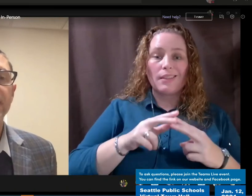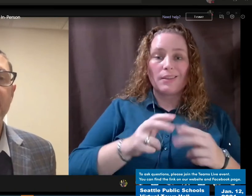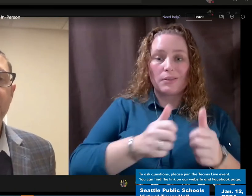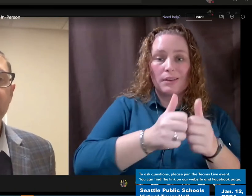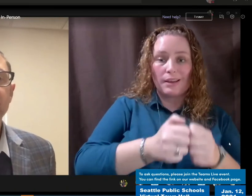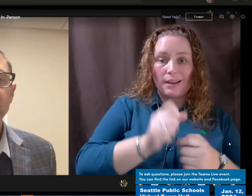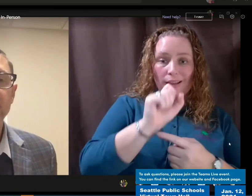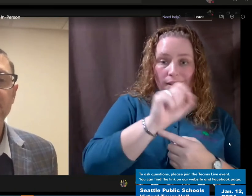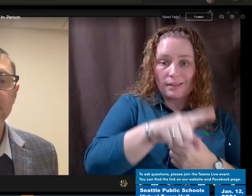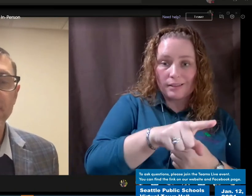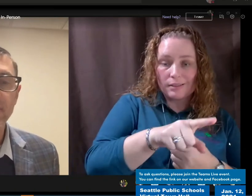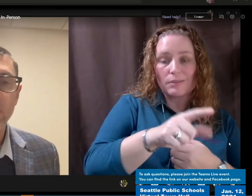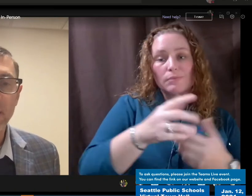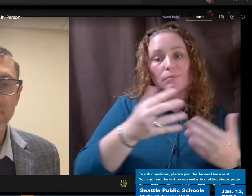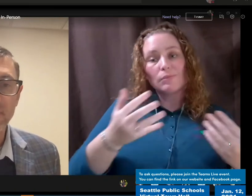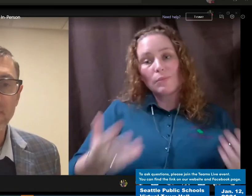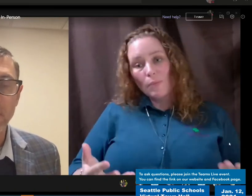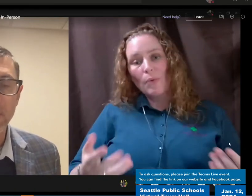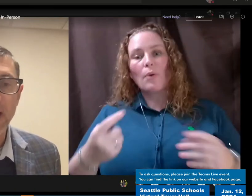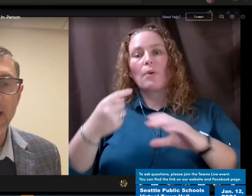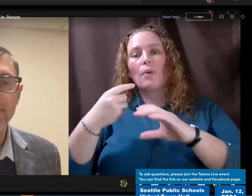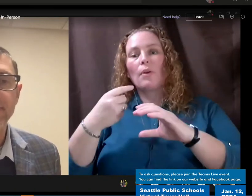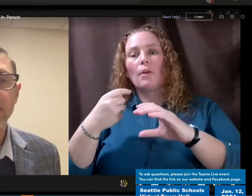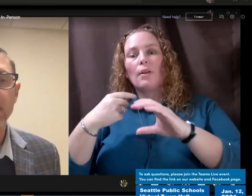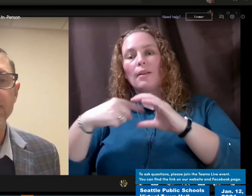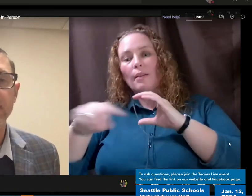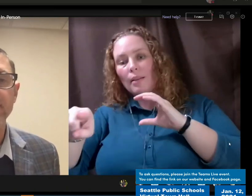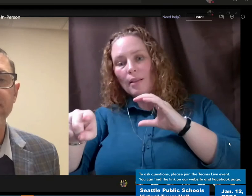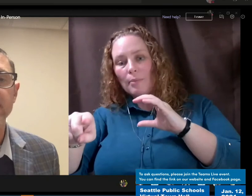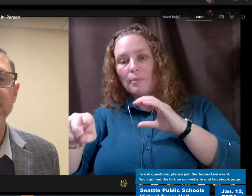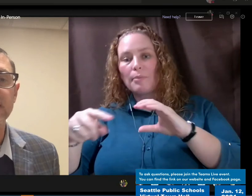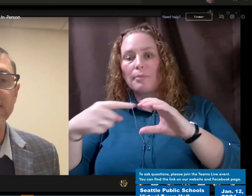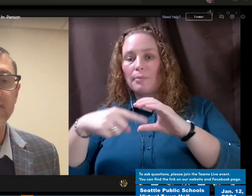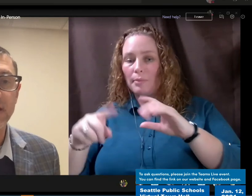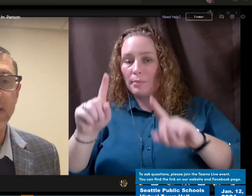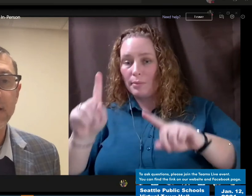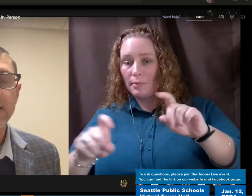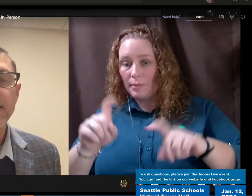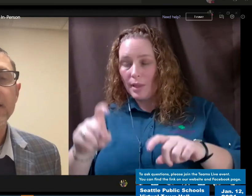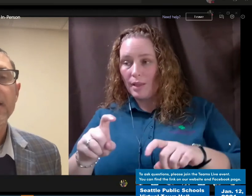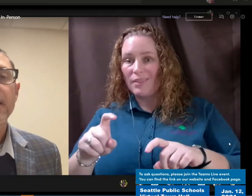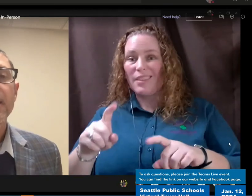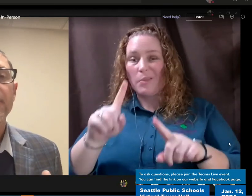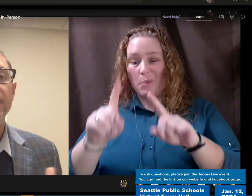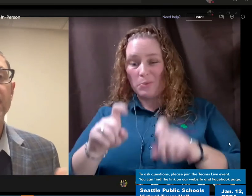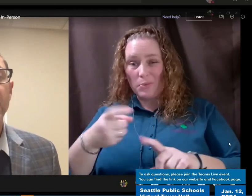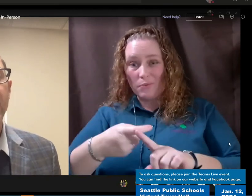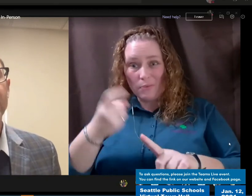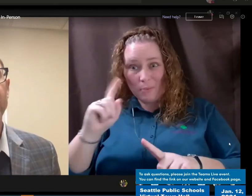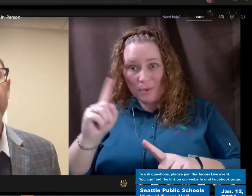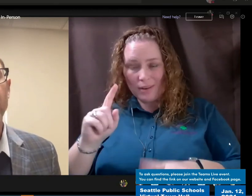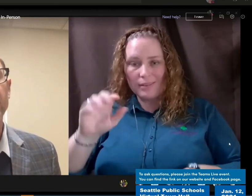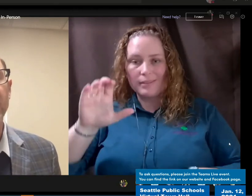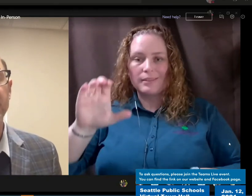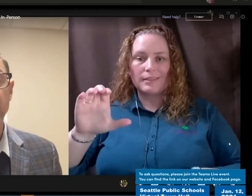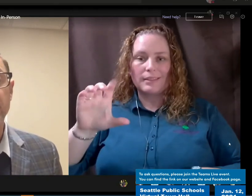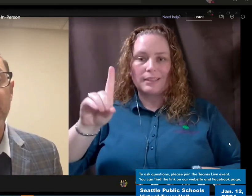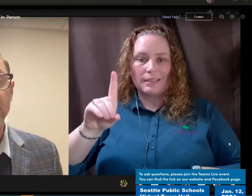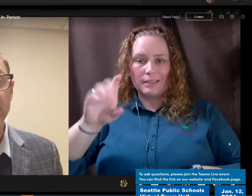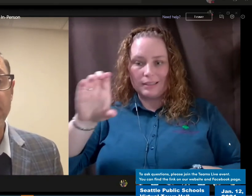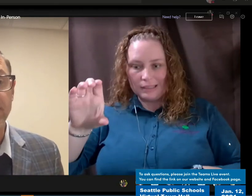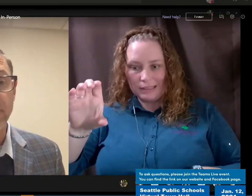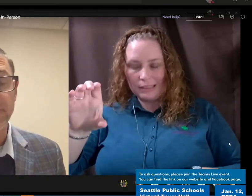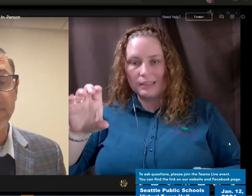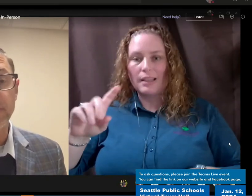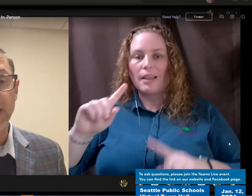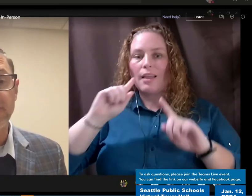going to answer a series of questions that we have directed from the CDC. They're going to answer those and get those back to us